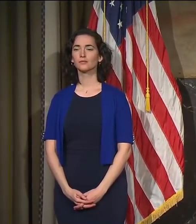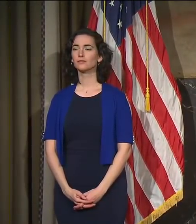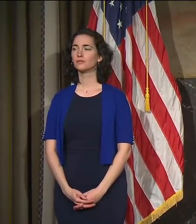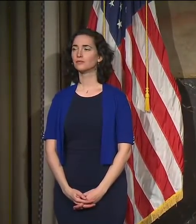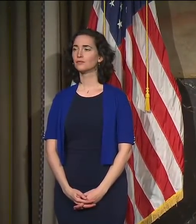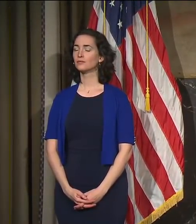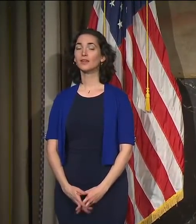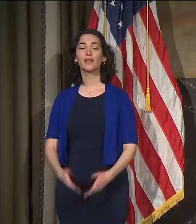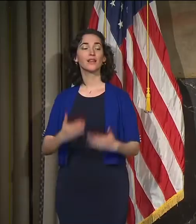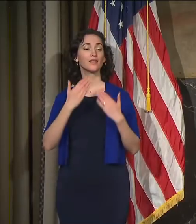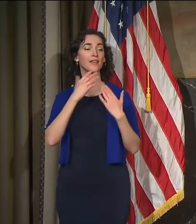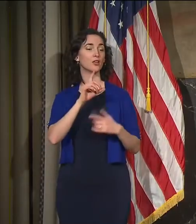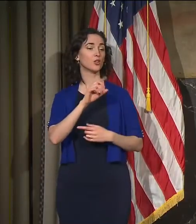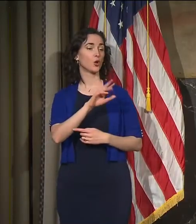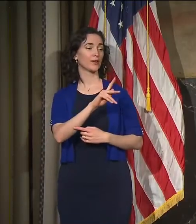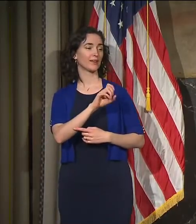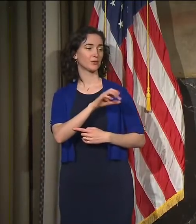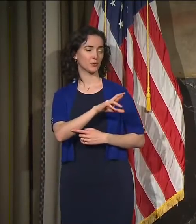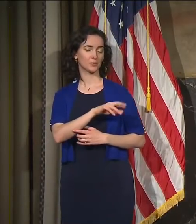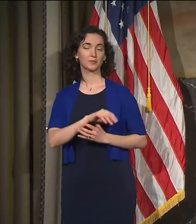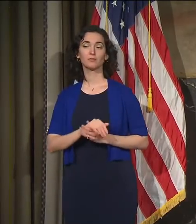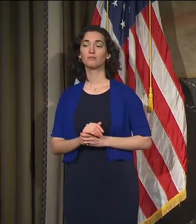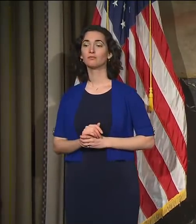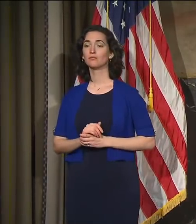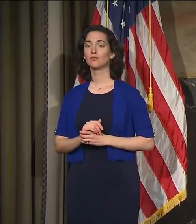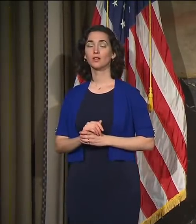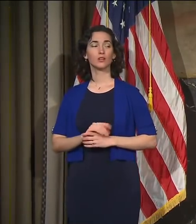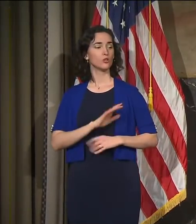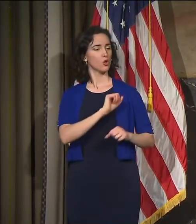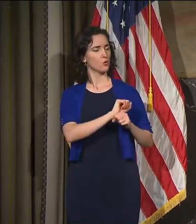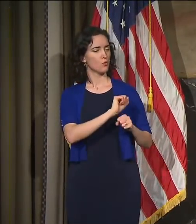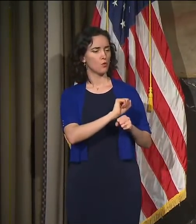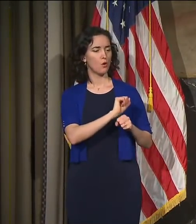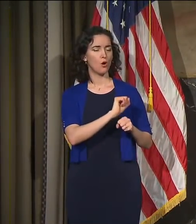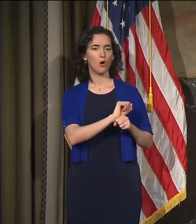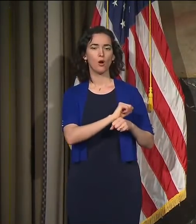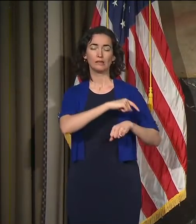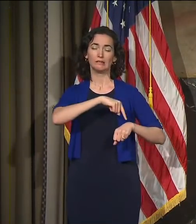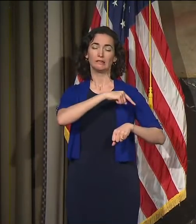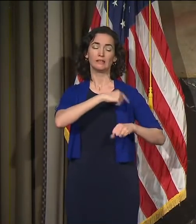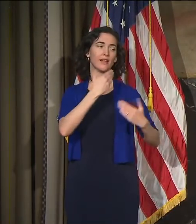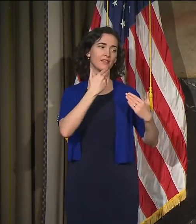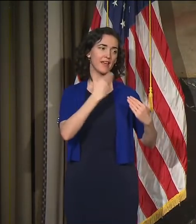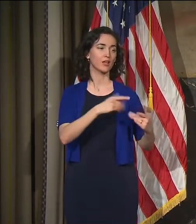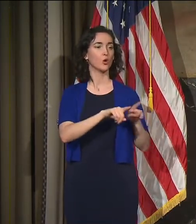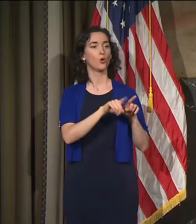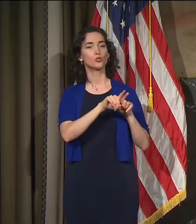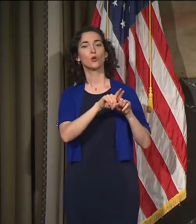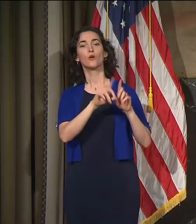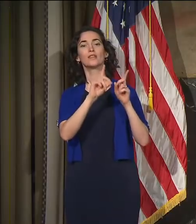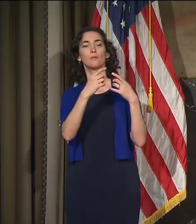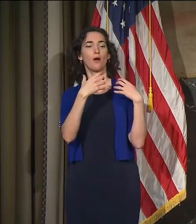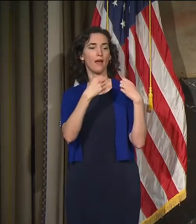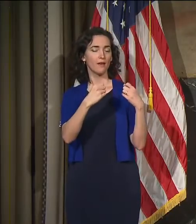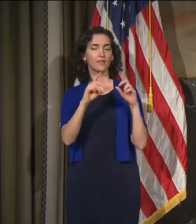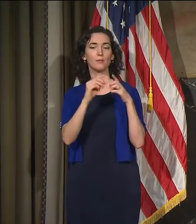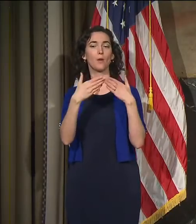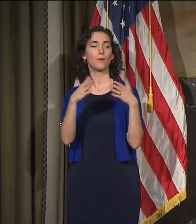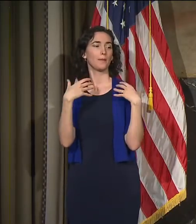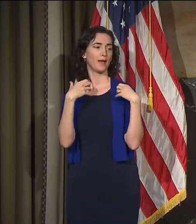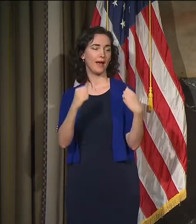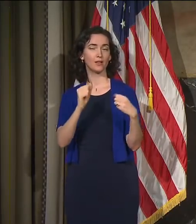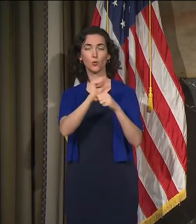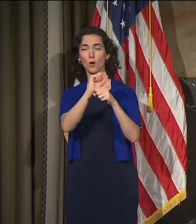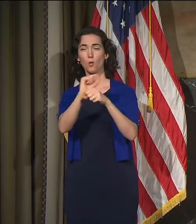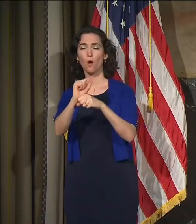Thank you, Dr. Cantor, and I appreciate your work and all the work of the folks at the Department of Health and Office of Public Health.